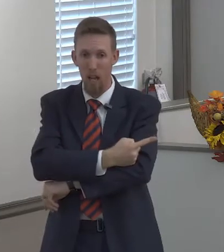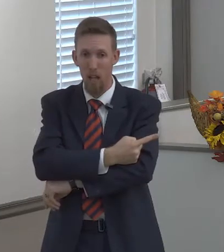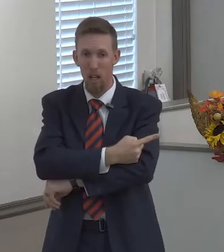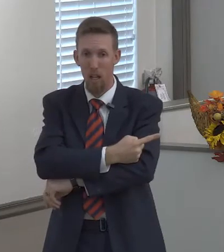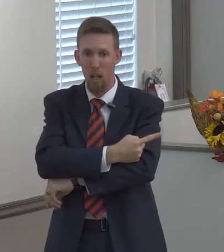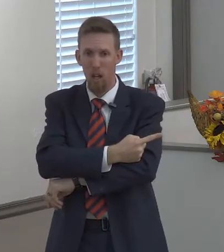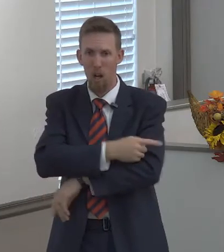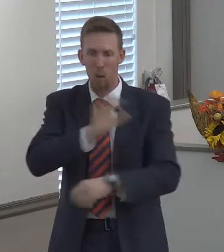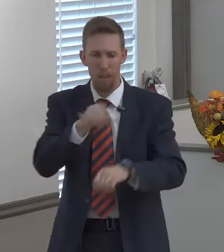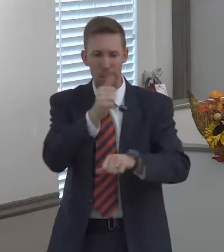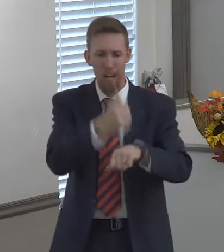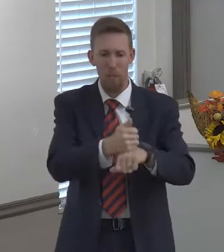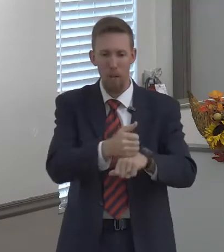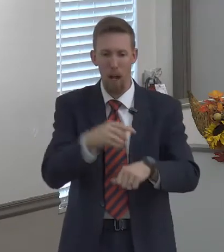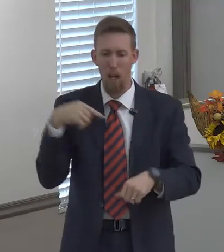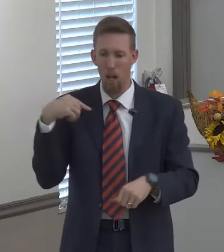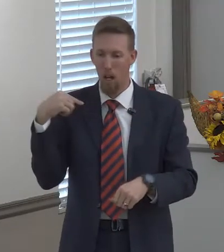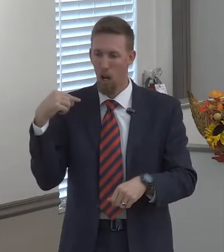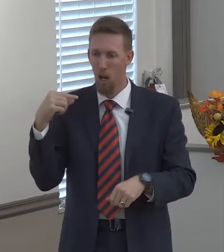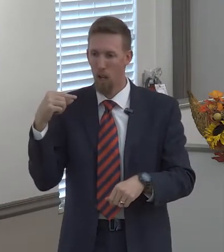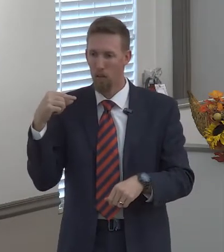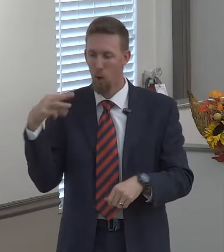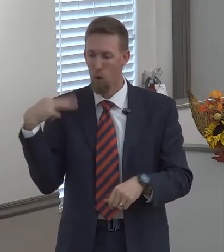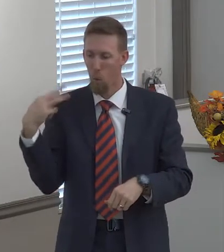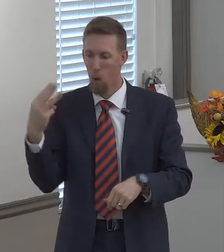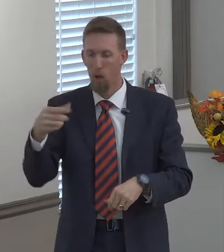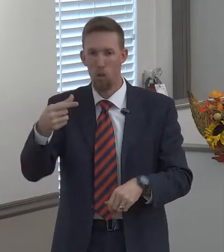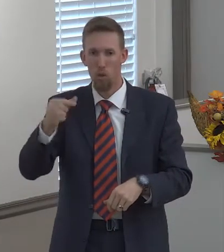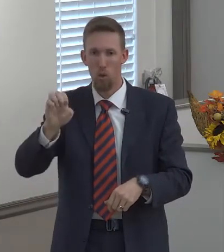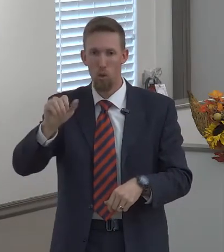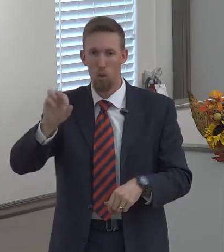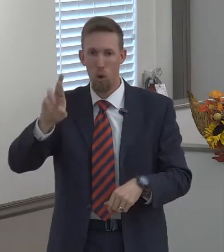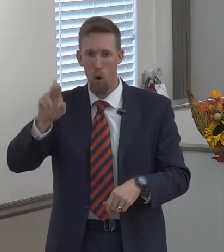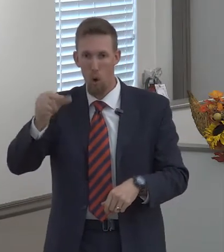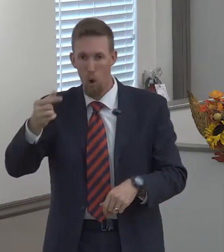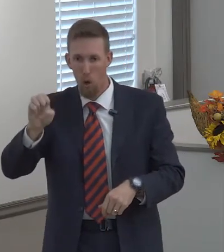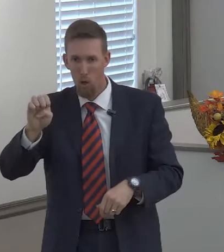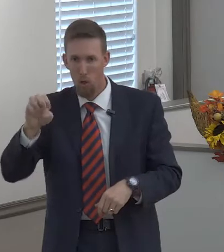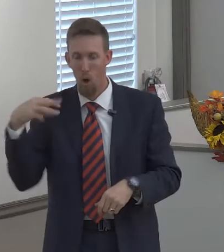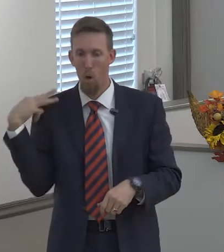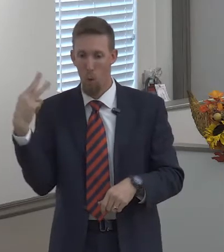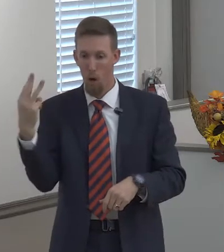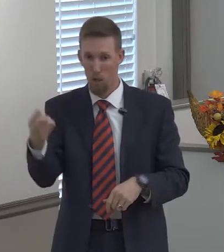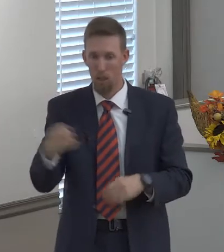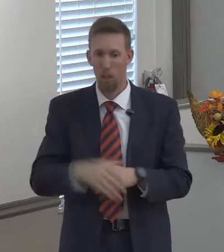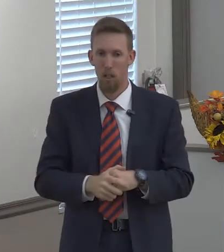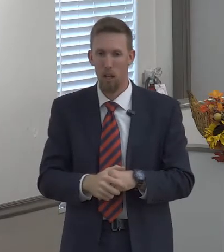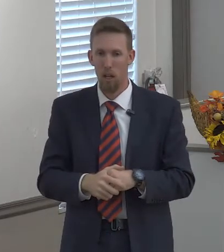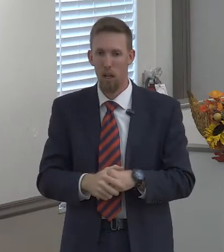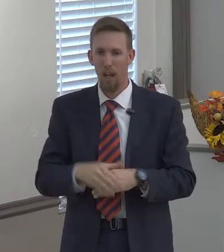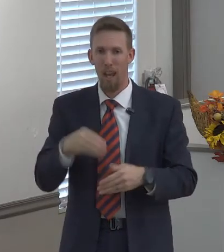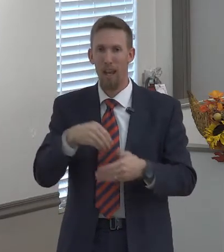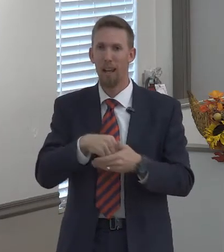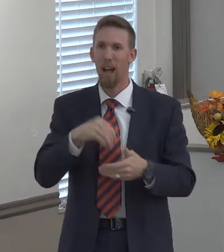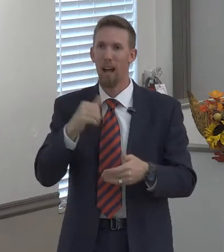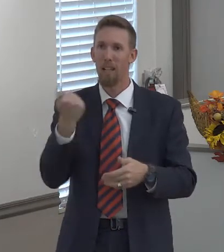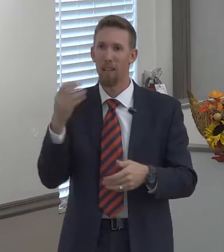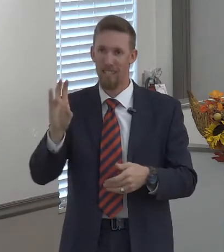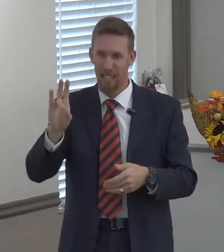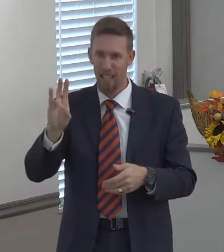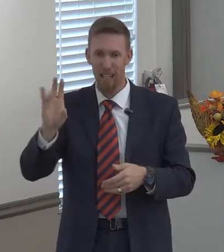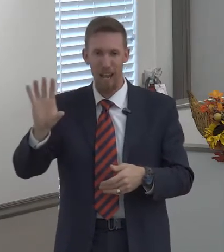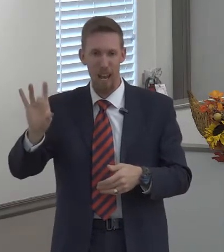Plymouth colonialists that were there, and you know, don't let the history revisionists